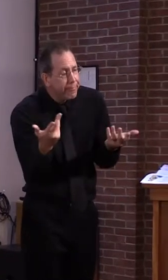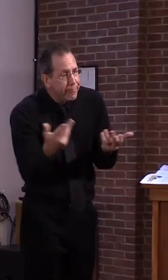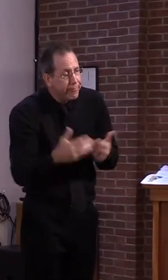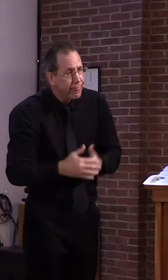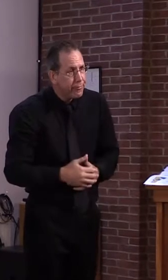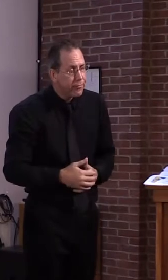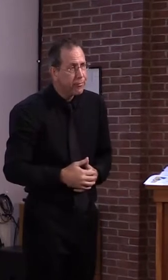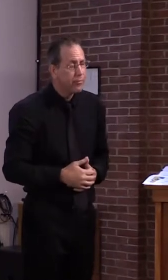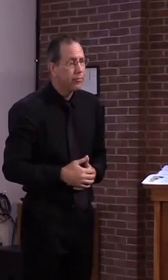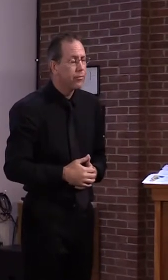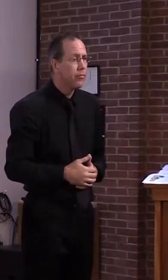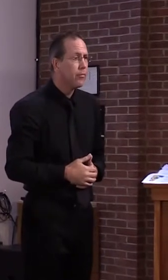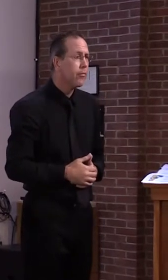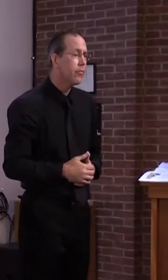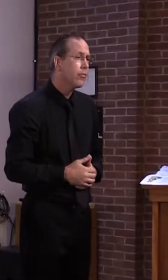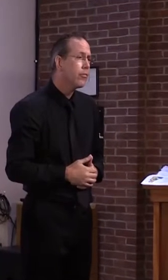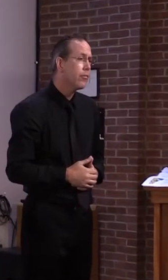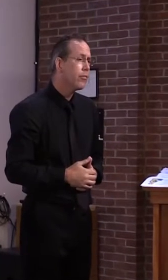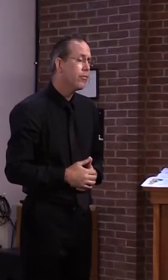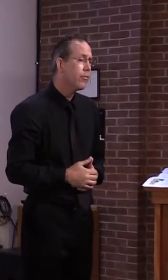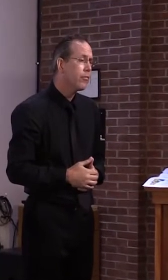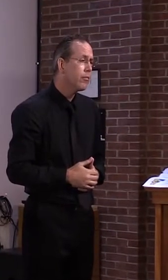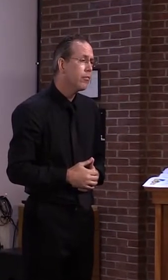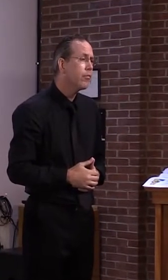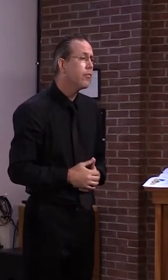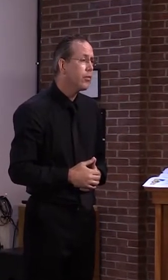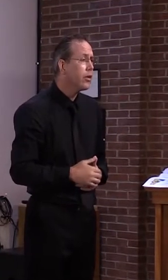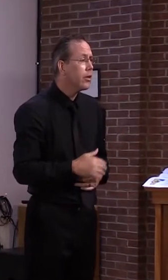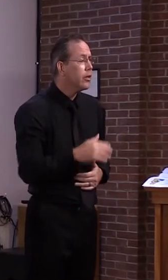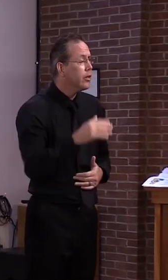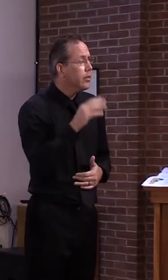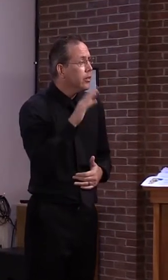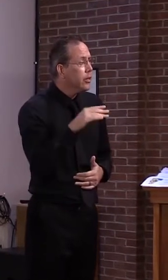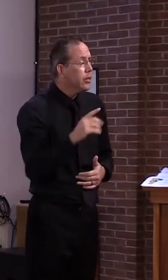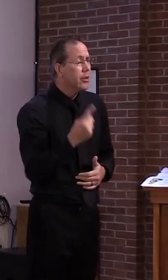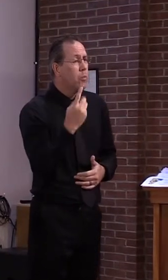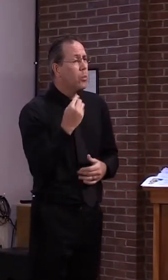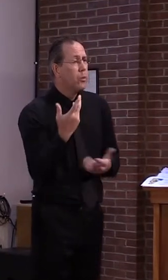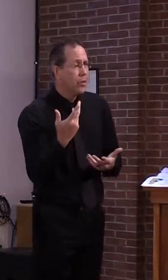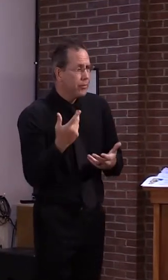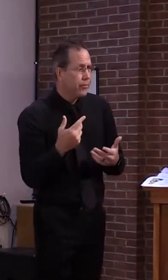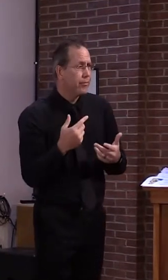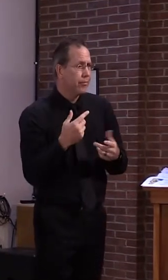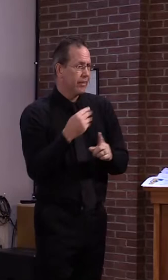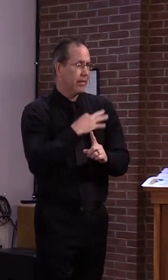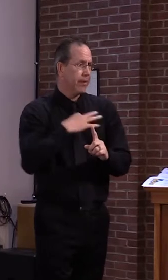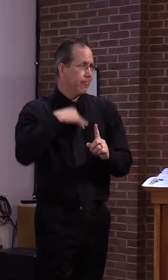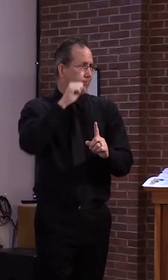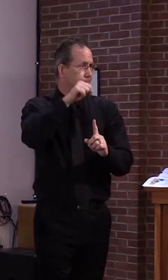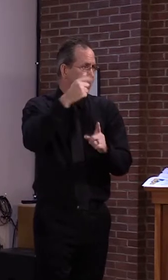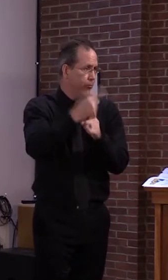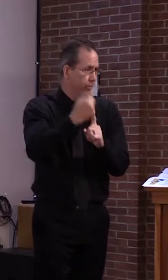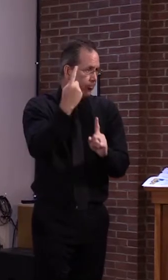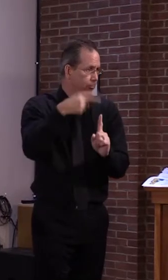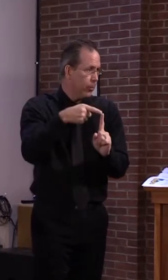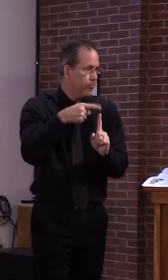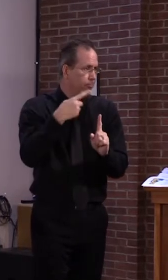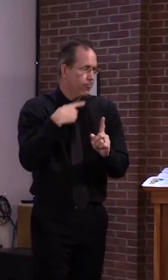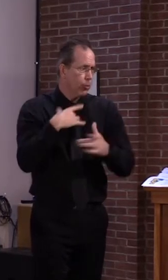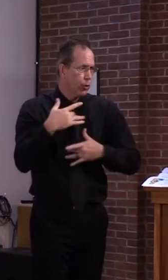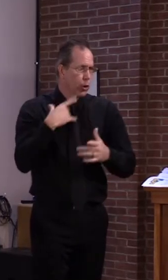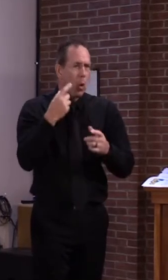if you're saying what the number one challenge is going to be staffing, but I'm optimistic that we will find the staffing, and I'm optimistic